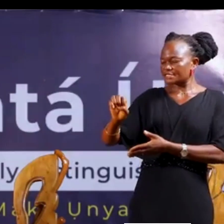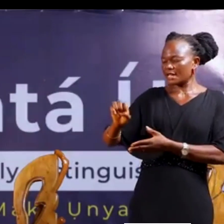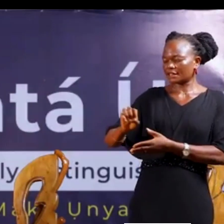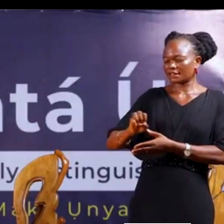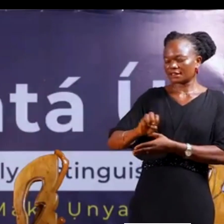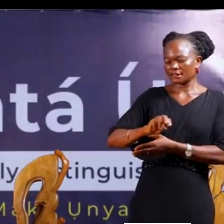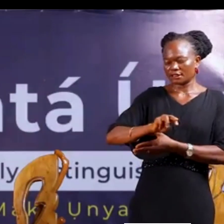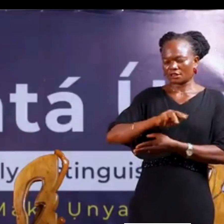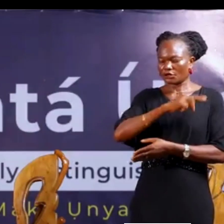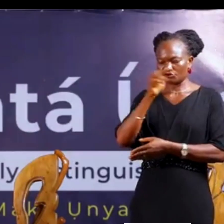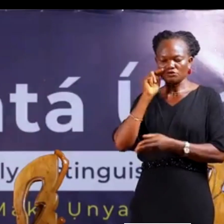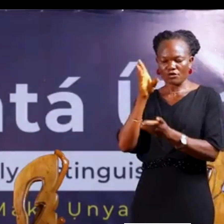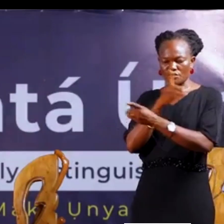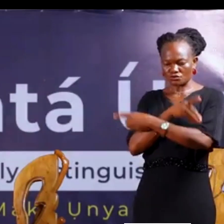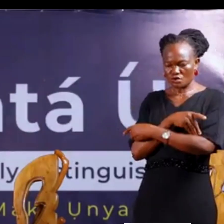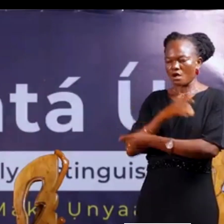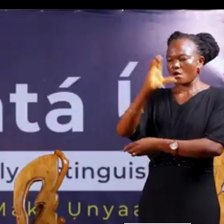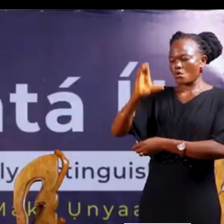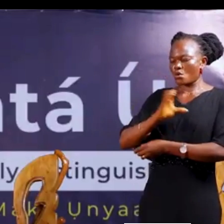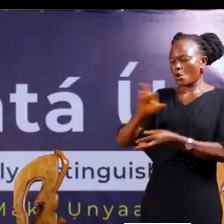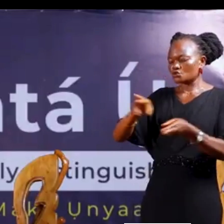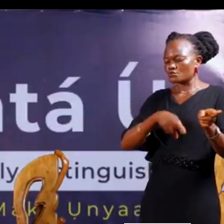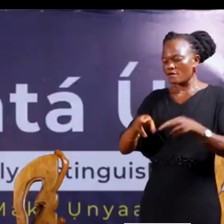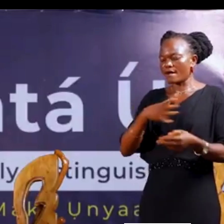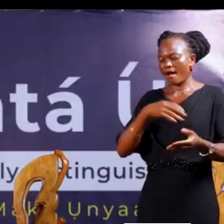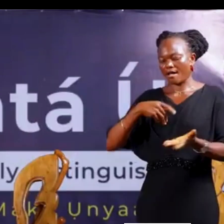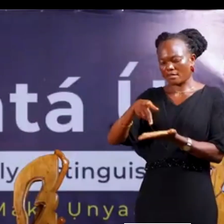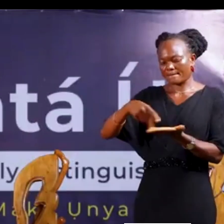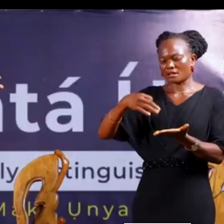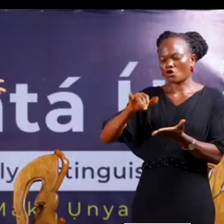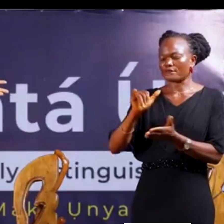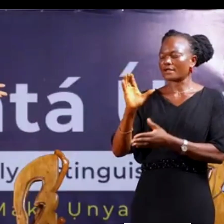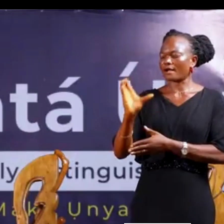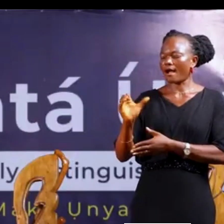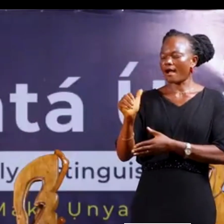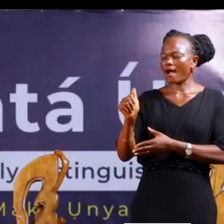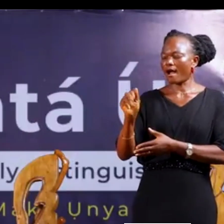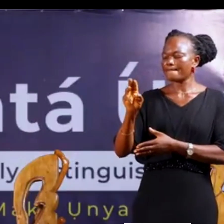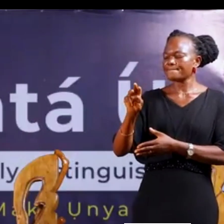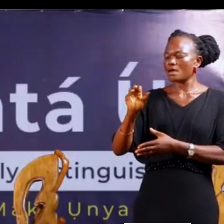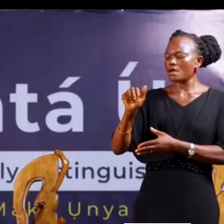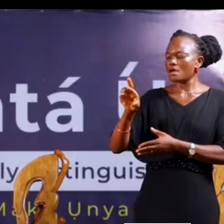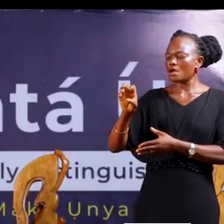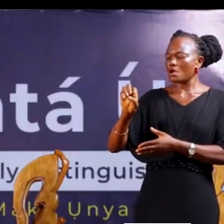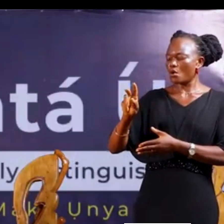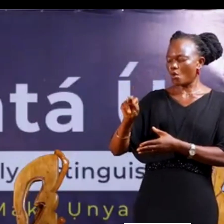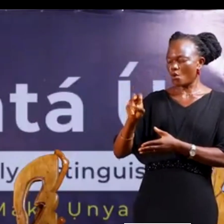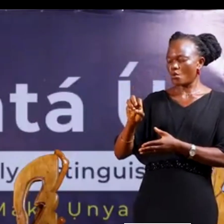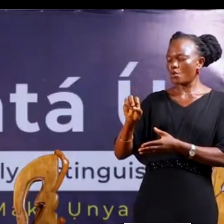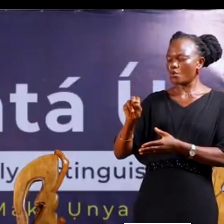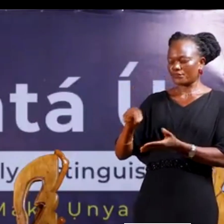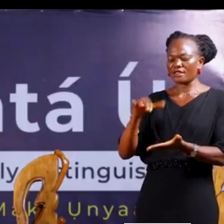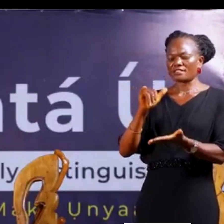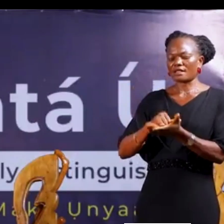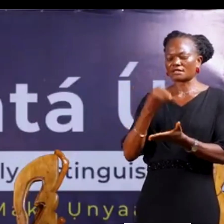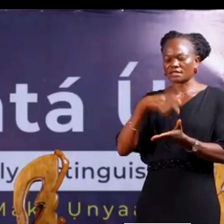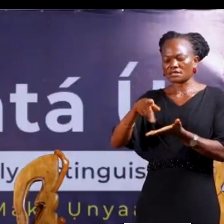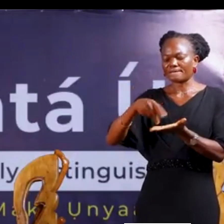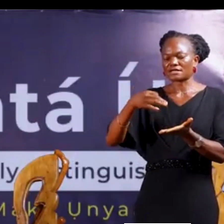Cross River, and part of the Cameroon. This is the location of what is often referred to as